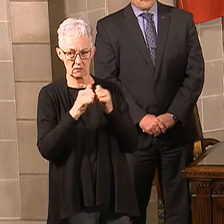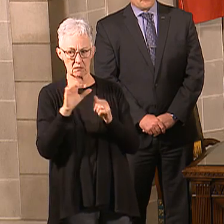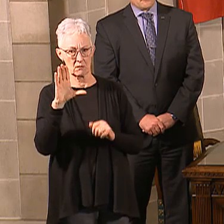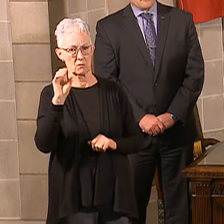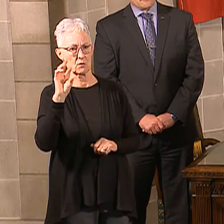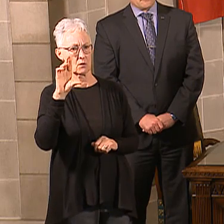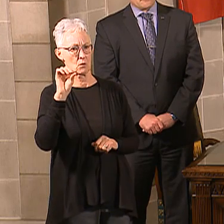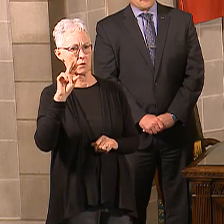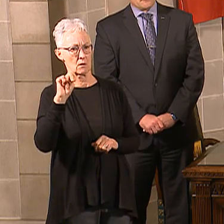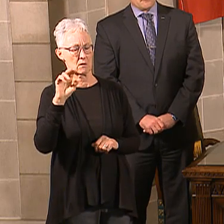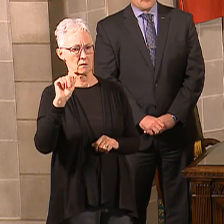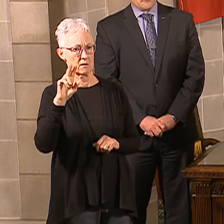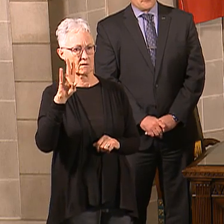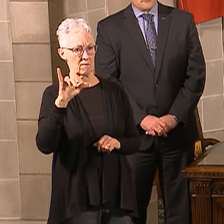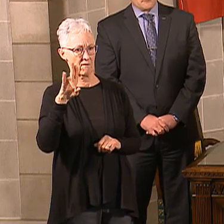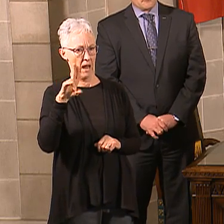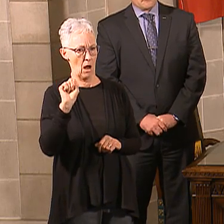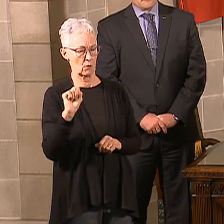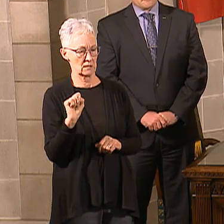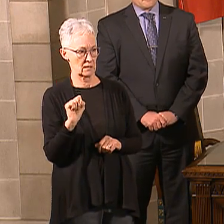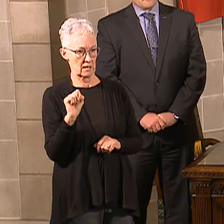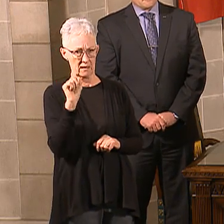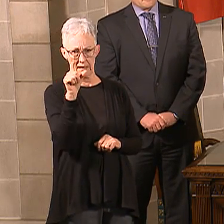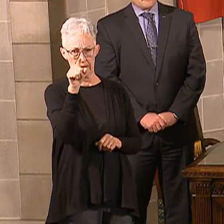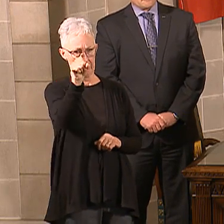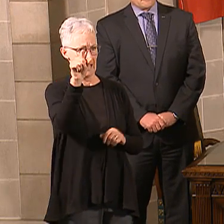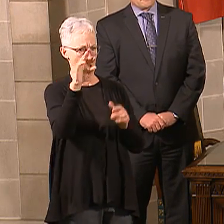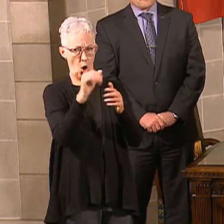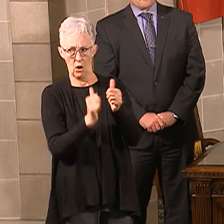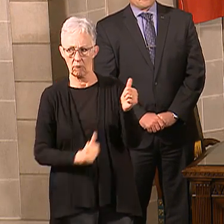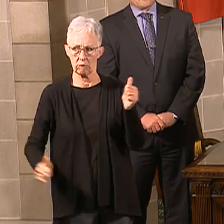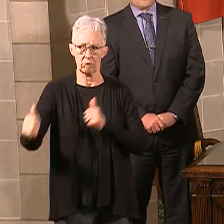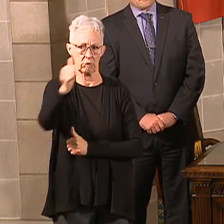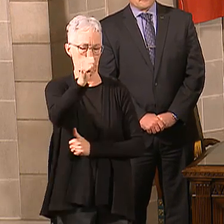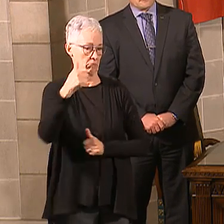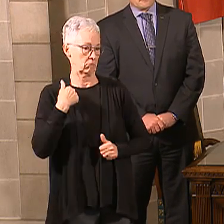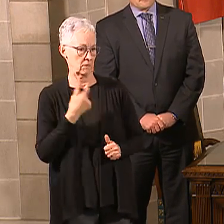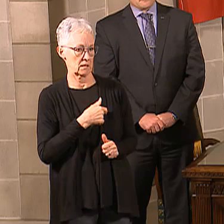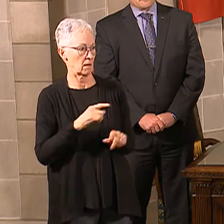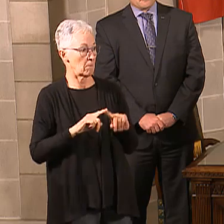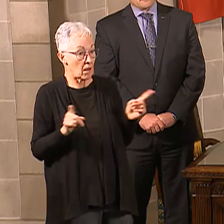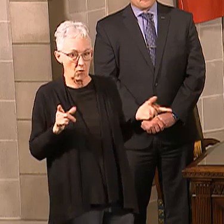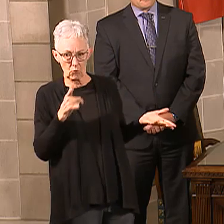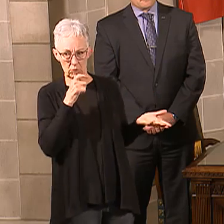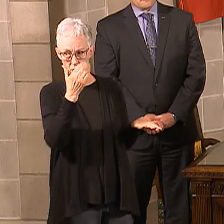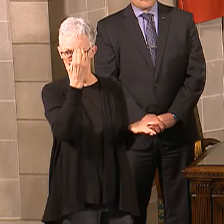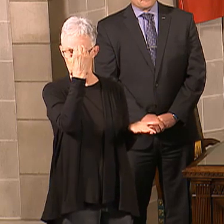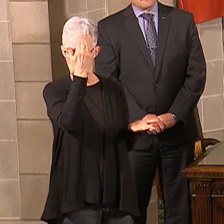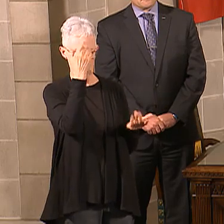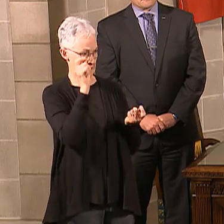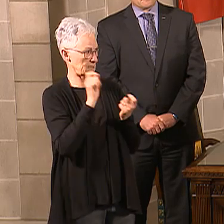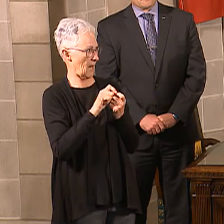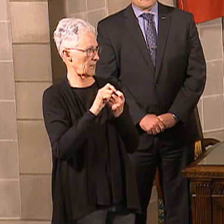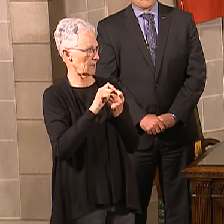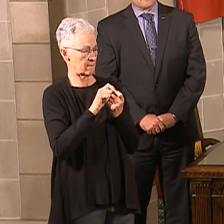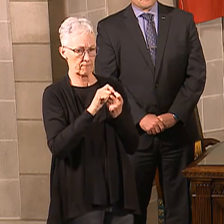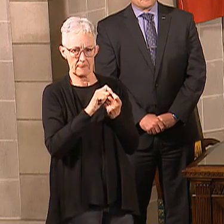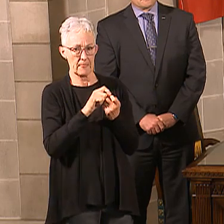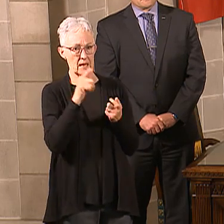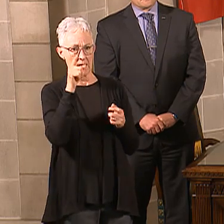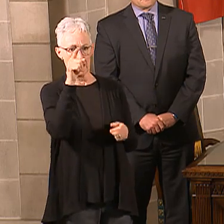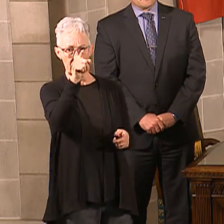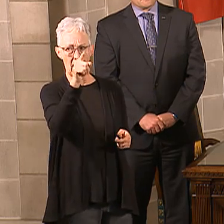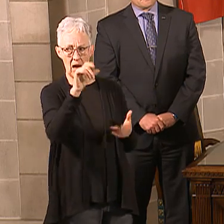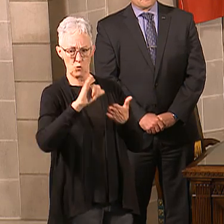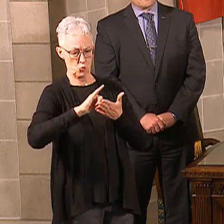the virus in their community. And probably, again, you know, who knows exactly, but it was really not even, when they were